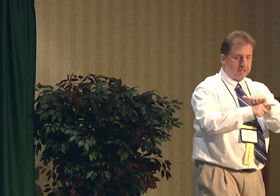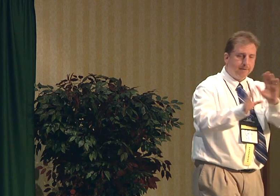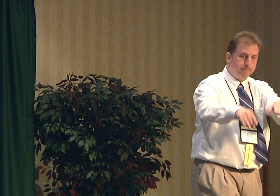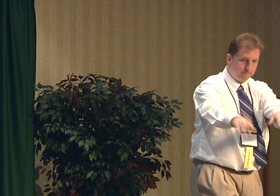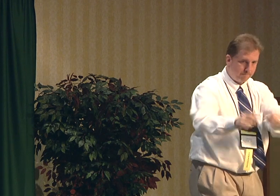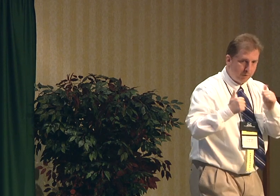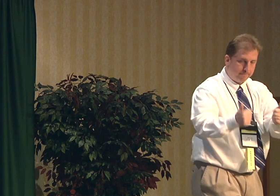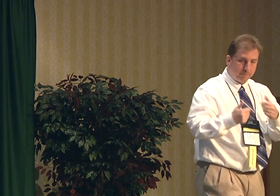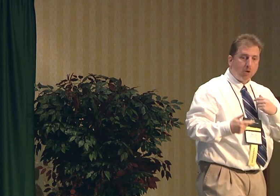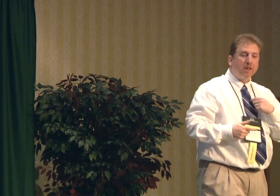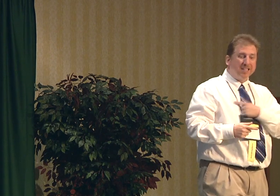help provide that training.